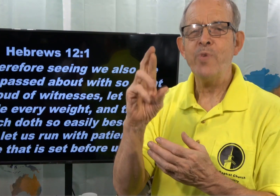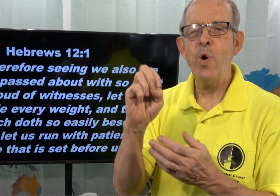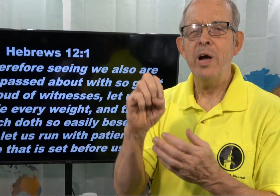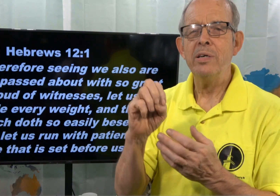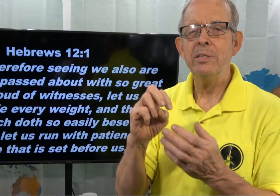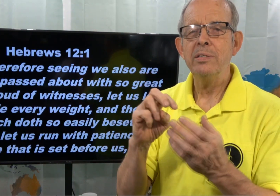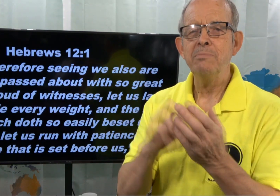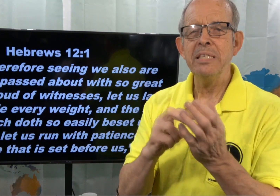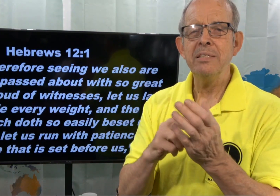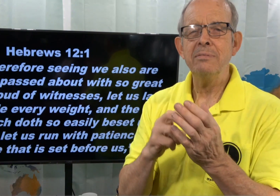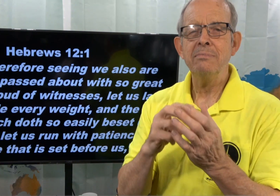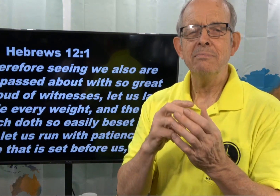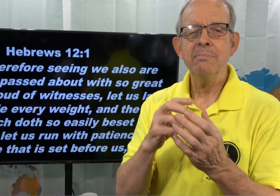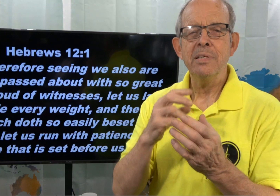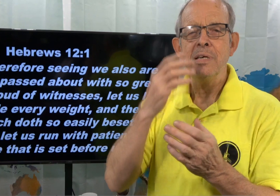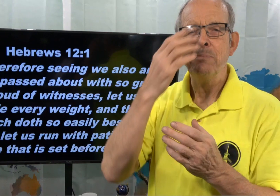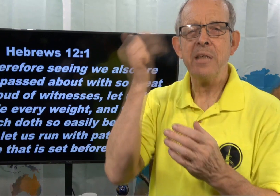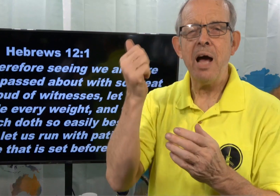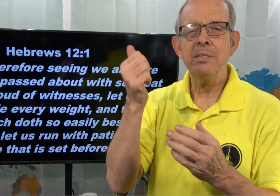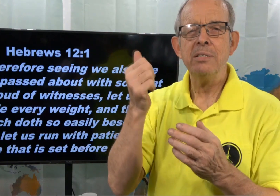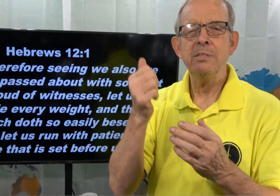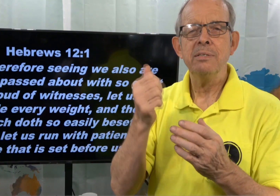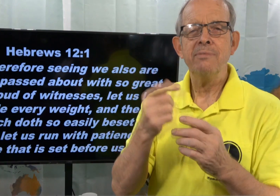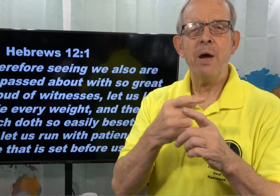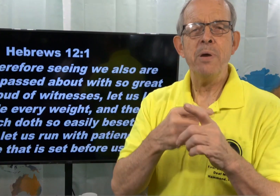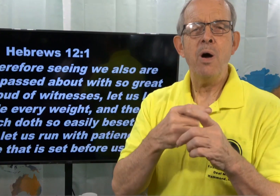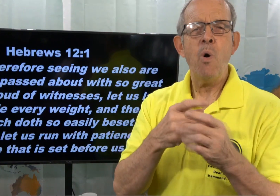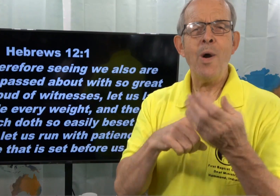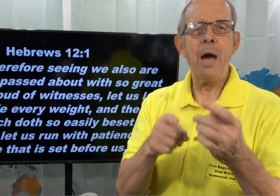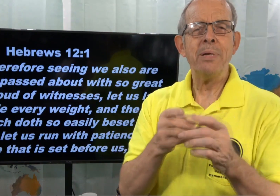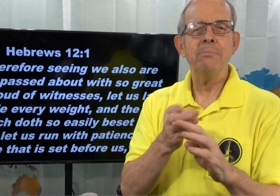Wherefore me, because from what happened,